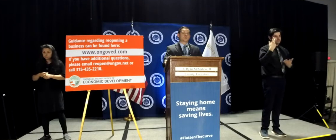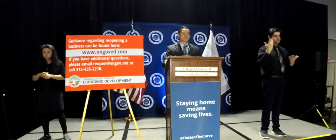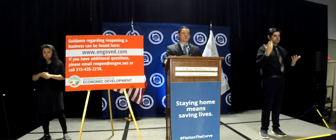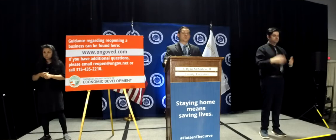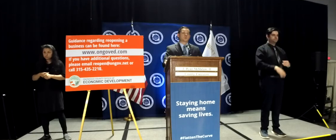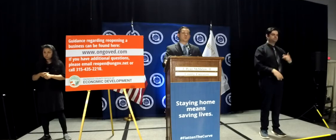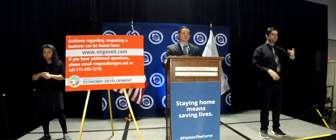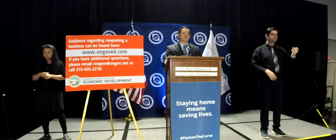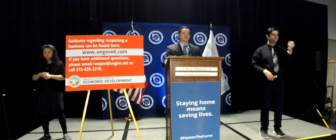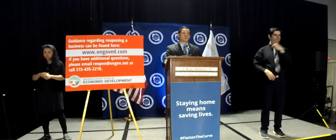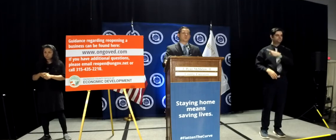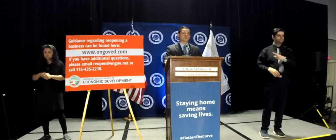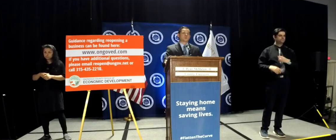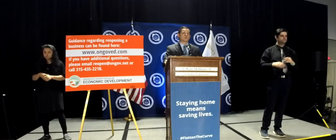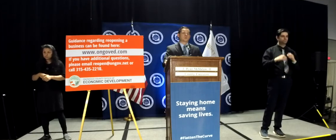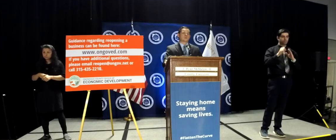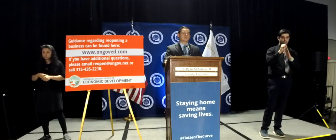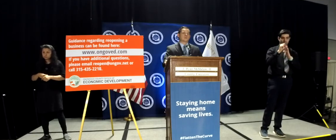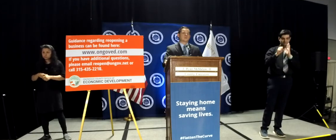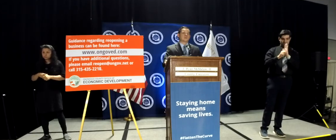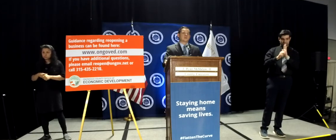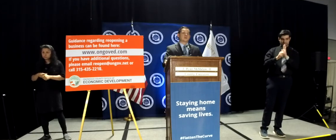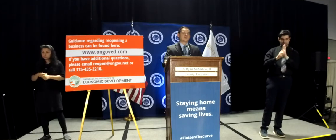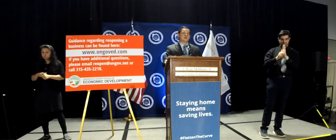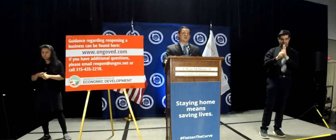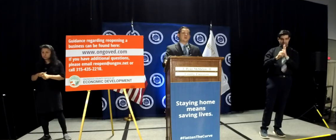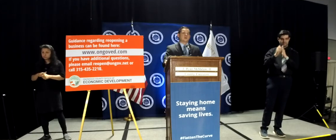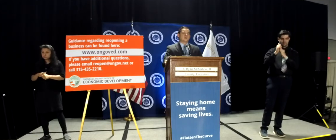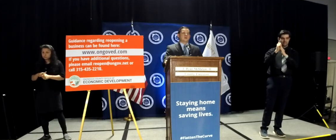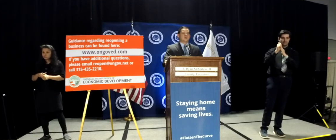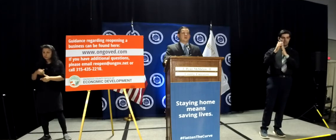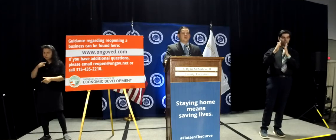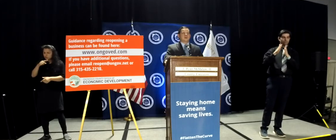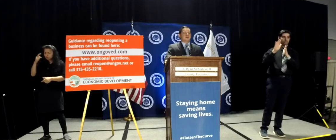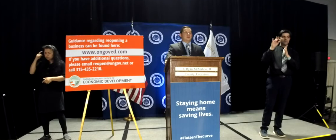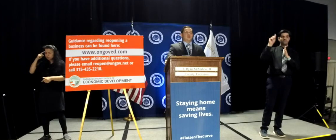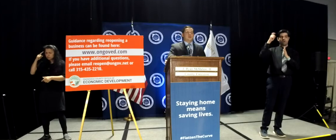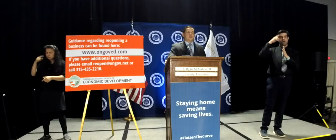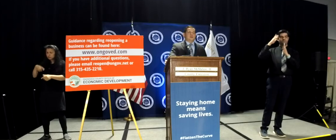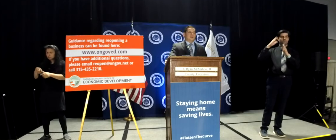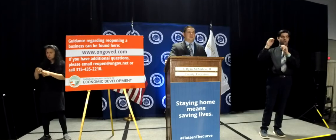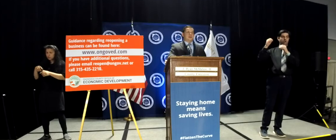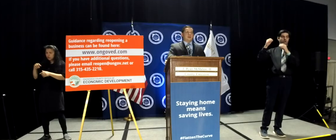conversations with on regional calls and the people making the decisions, the governor's office?